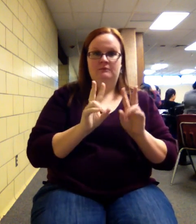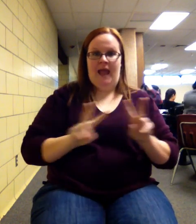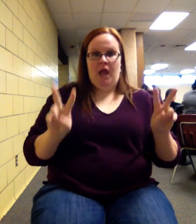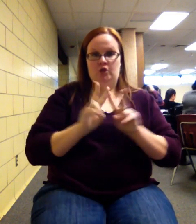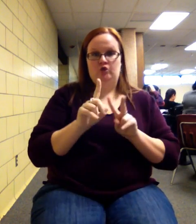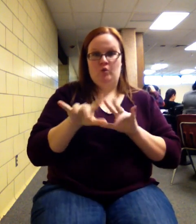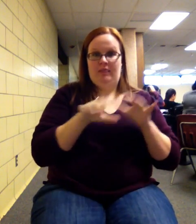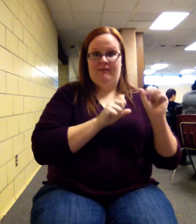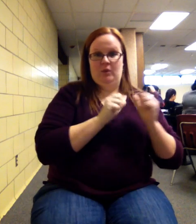is